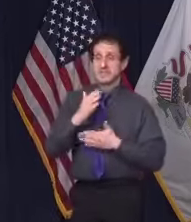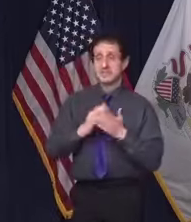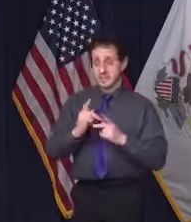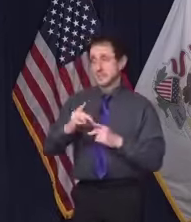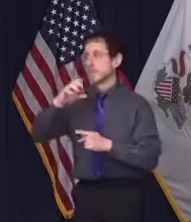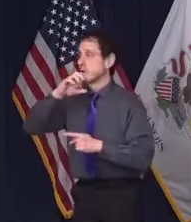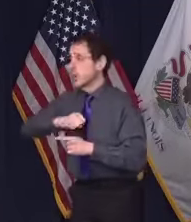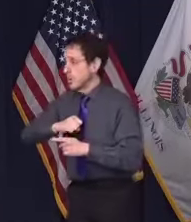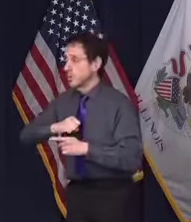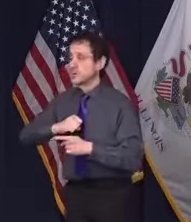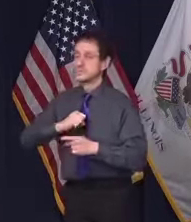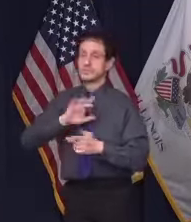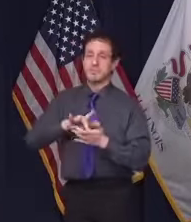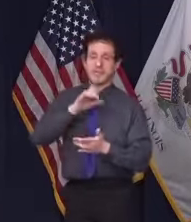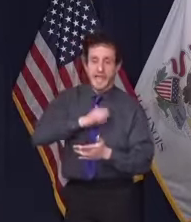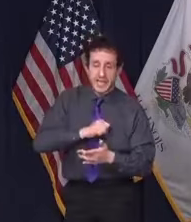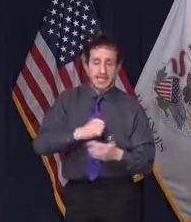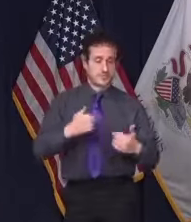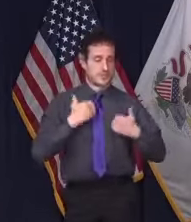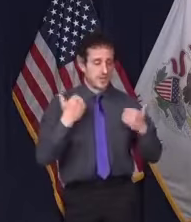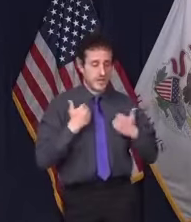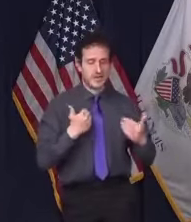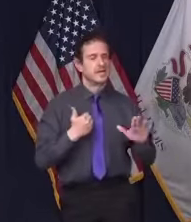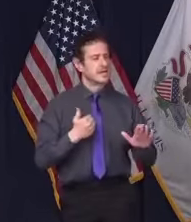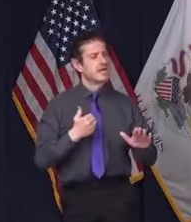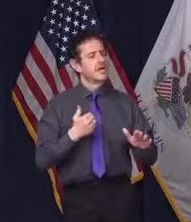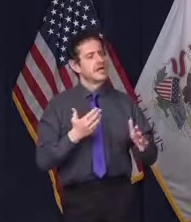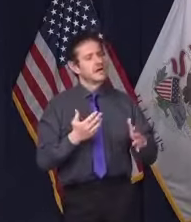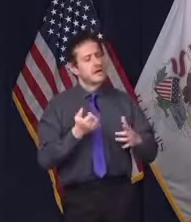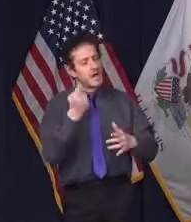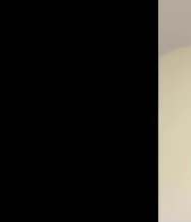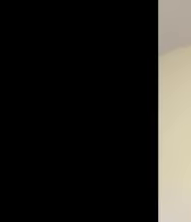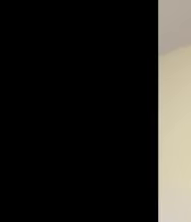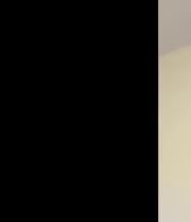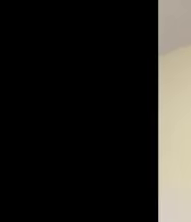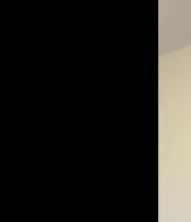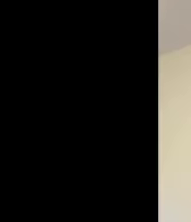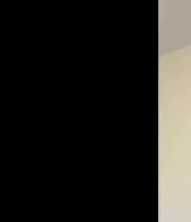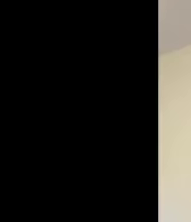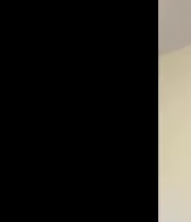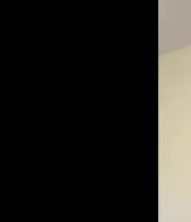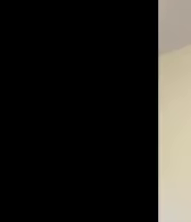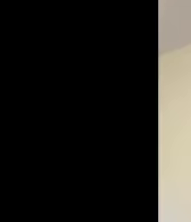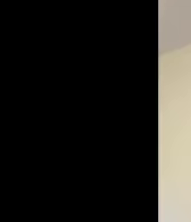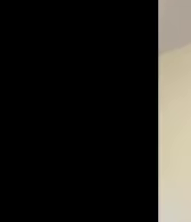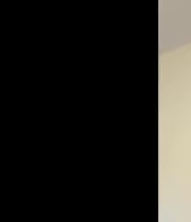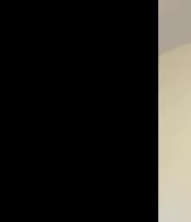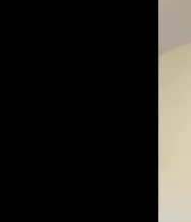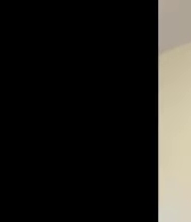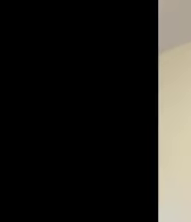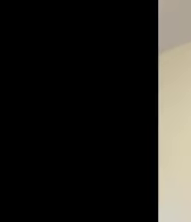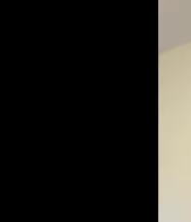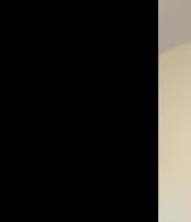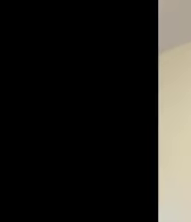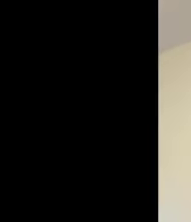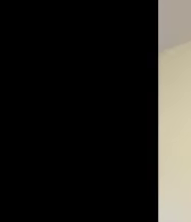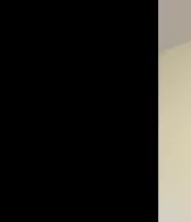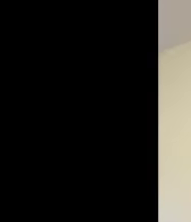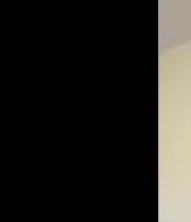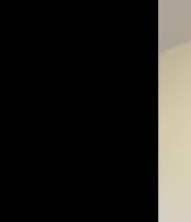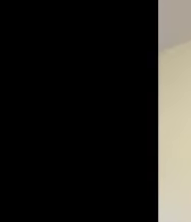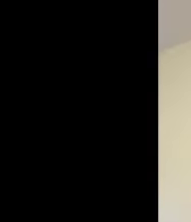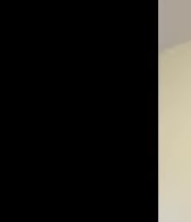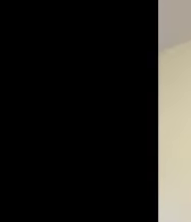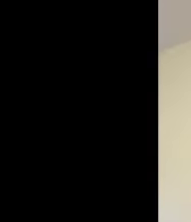I just want to be clear in terms of the definition of people dying of COVID. It looks like we are finally going to learn what they